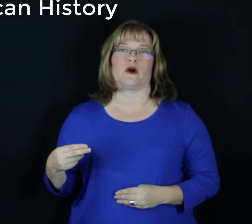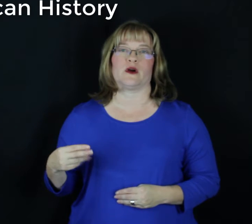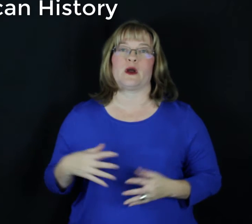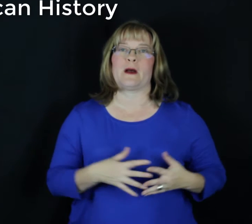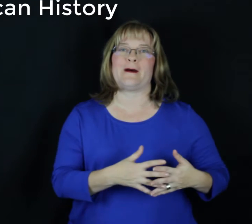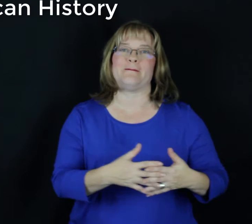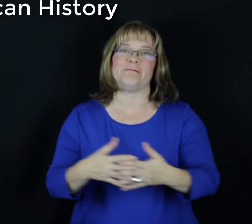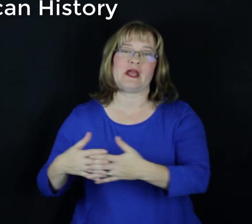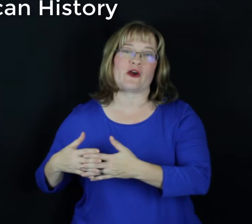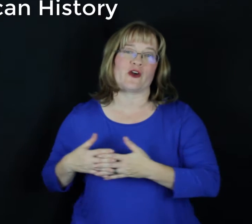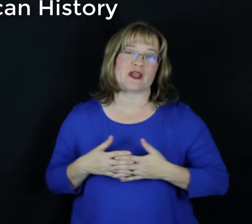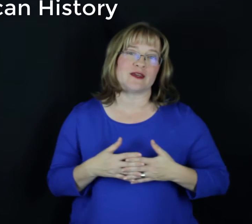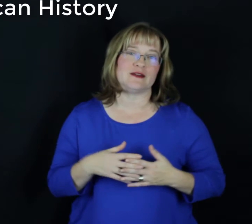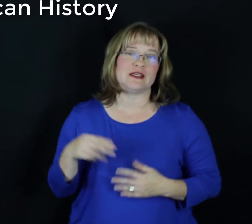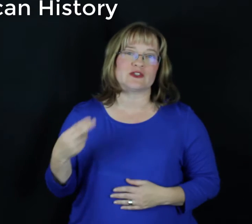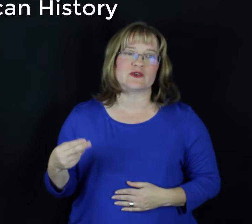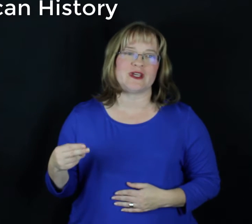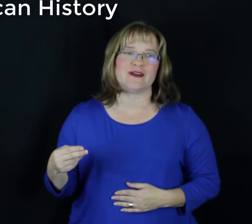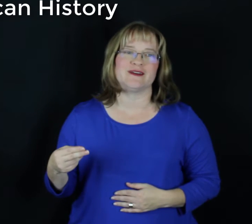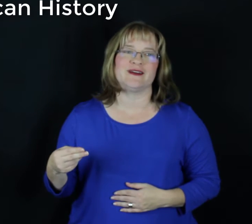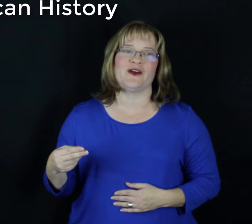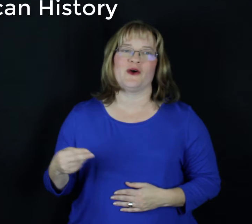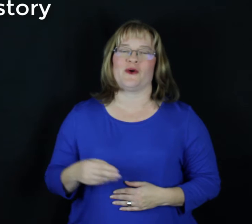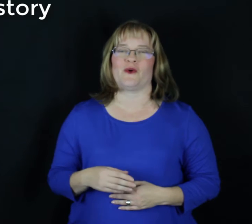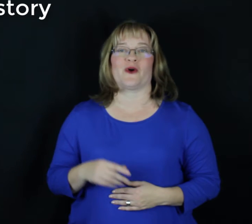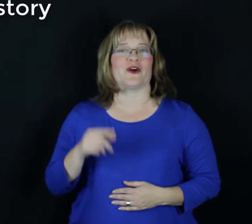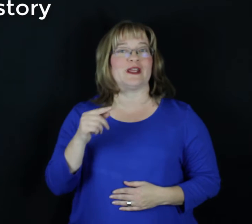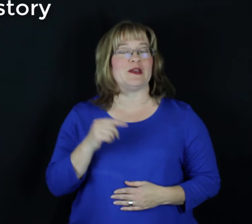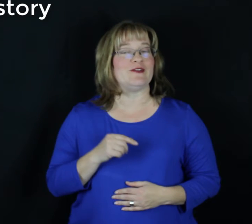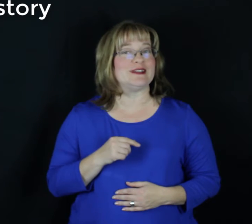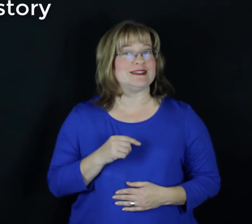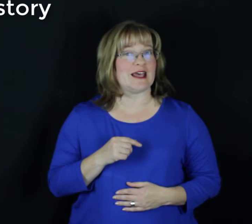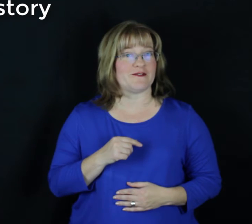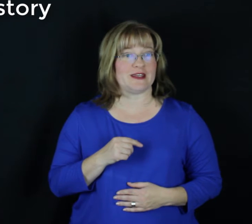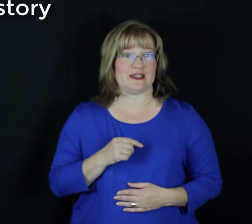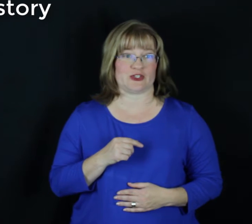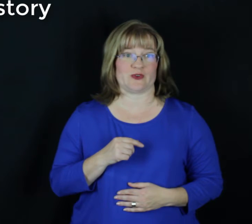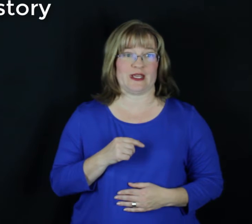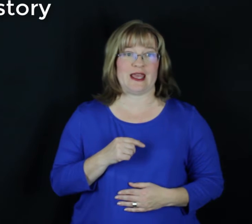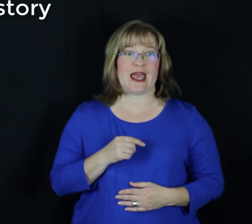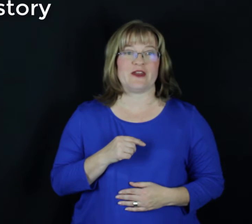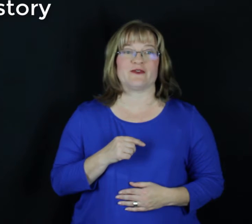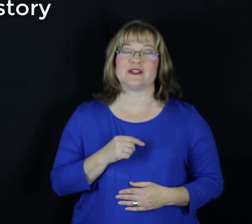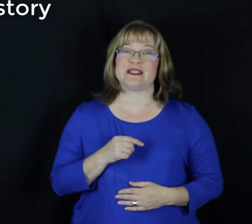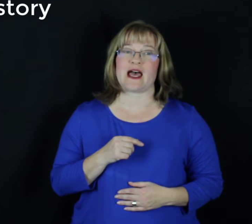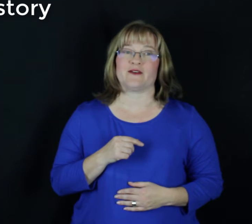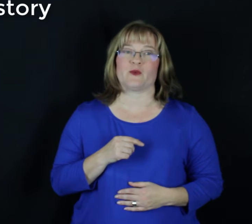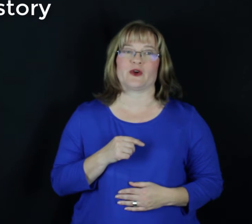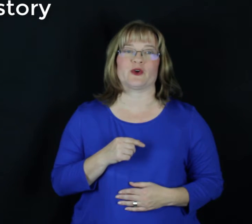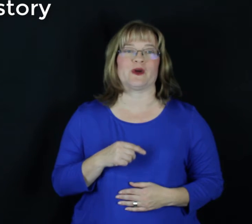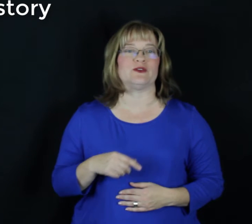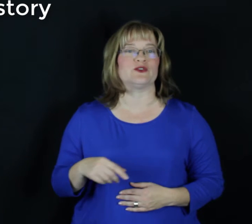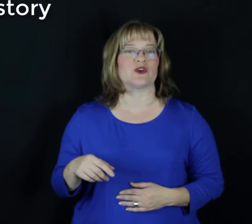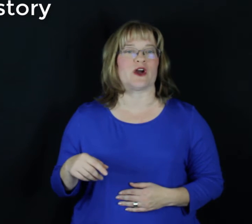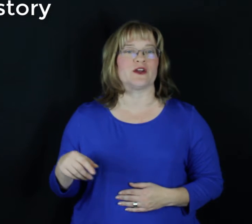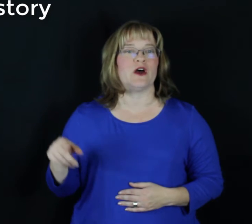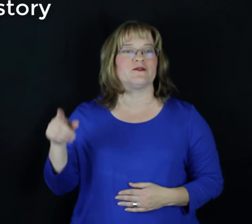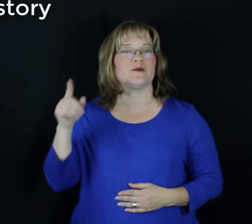or American history, or even deaf history. And for deaf, we are going to start from